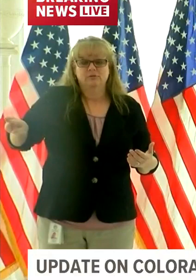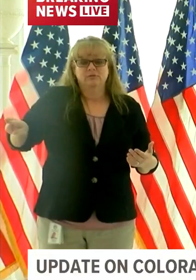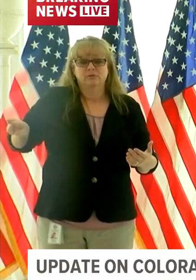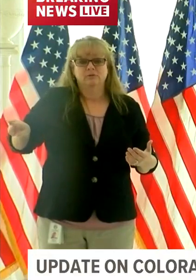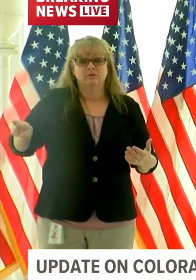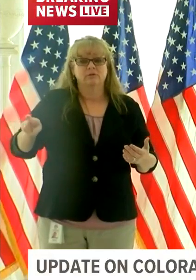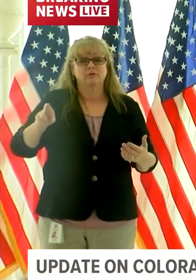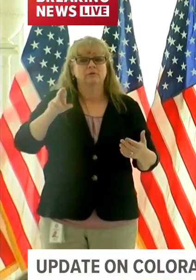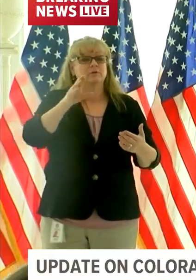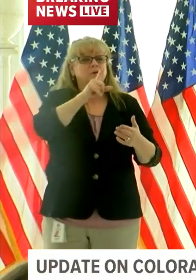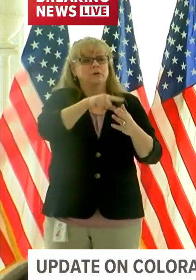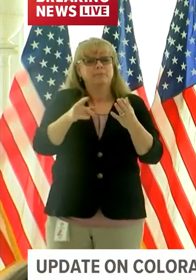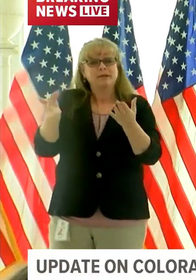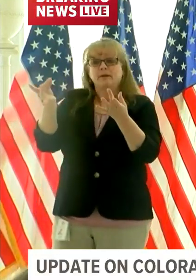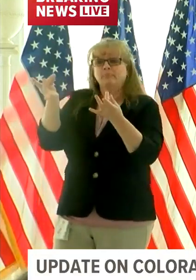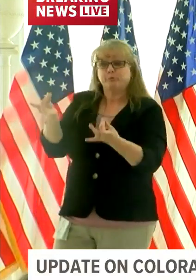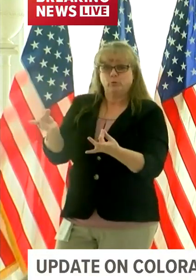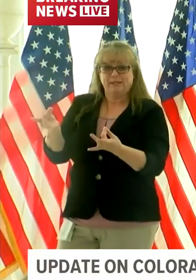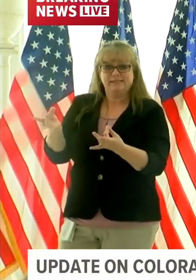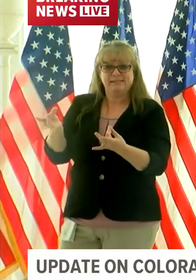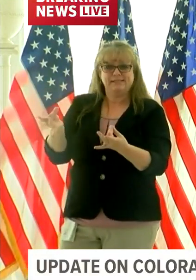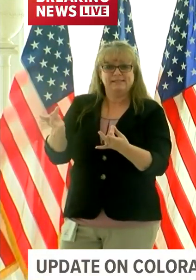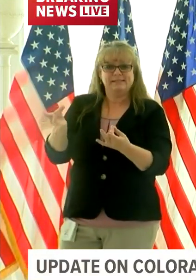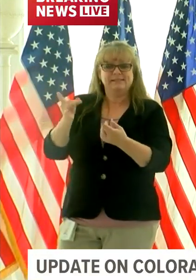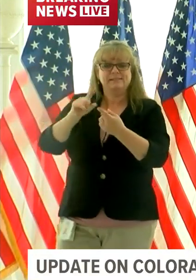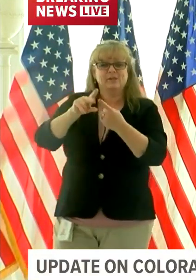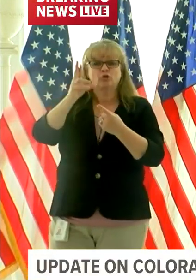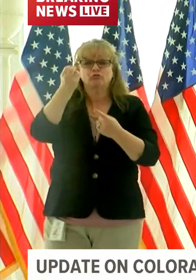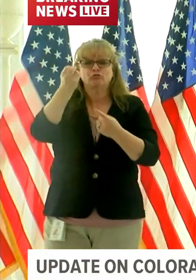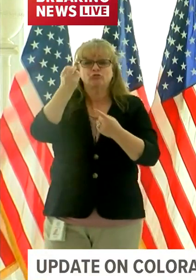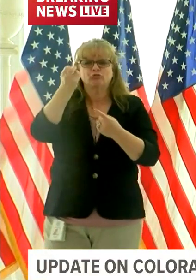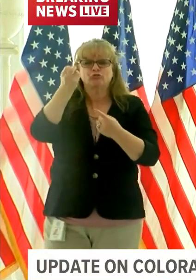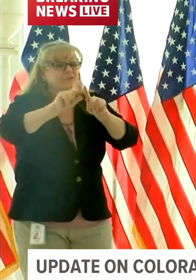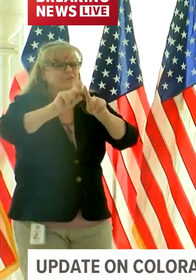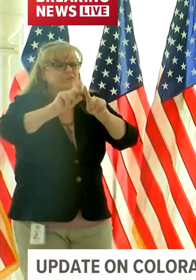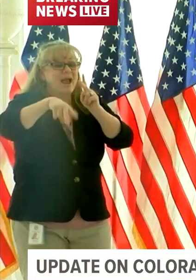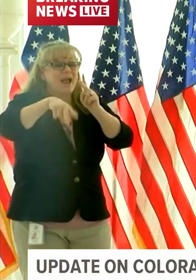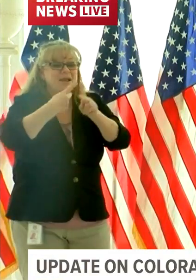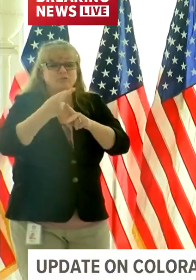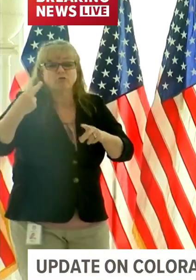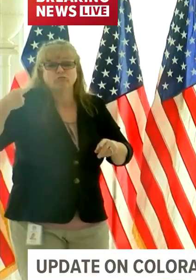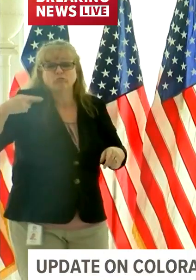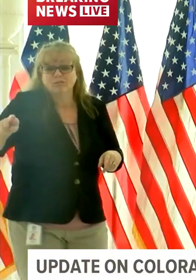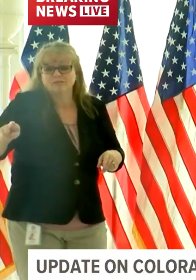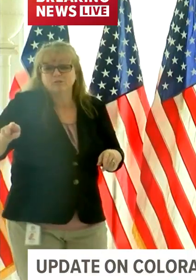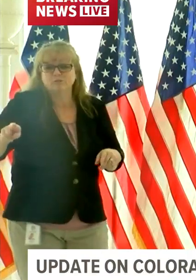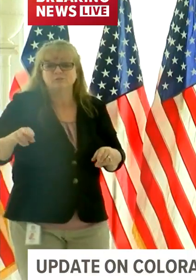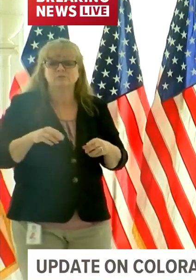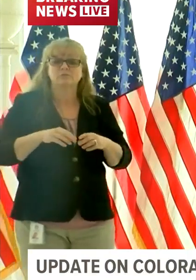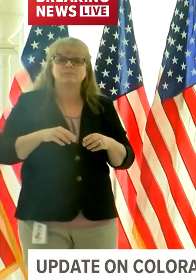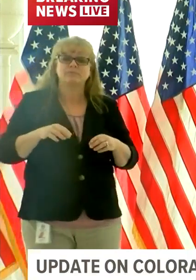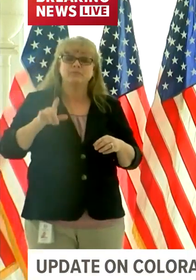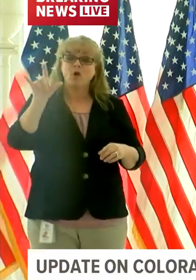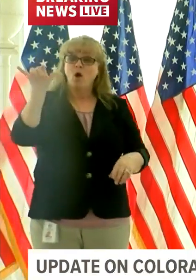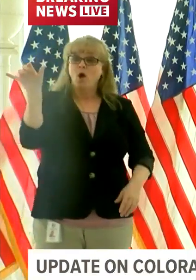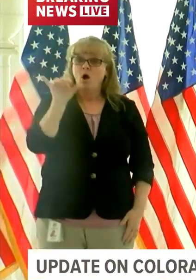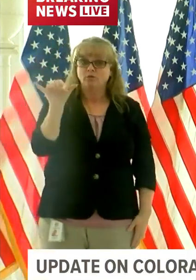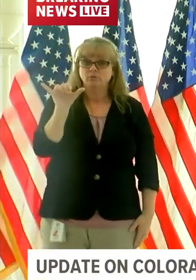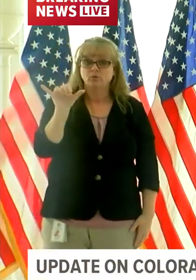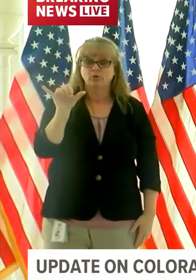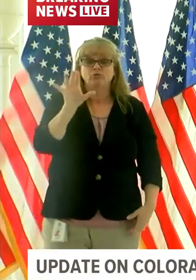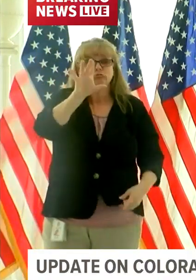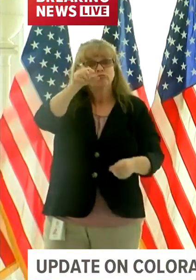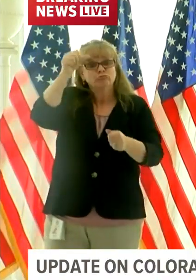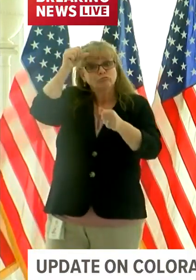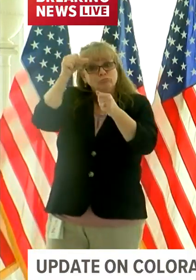attachment to this time of year. And just understand the importance of this to Christian Coloradans, to Jewish Coloradans, and so many others. There are dates that are important